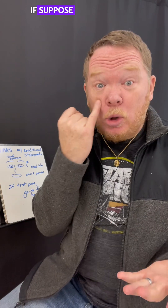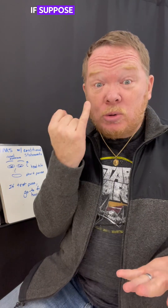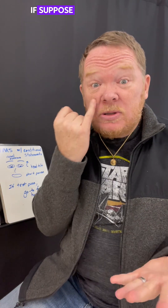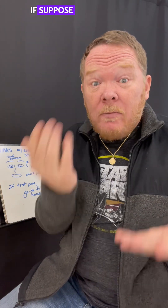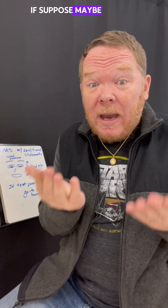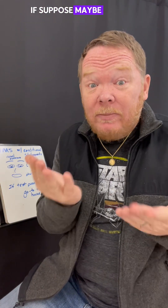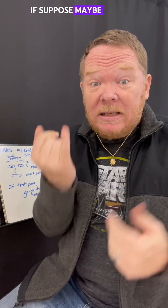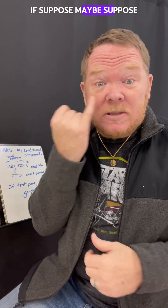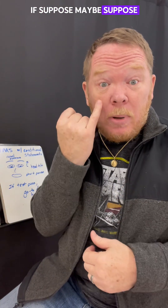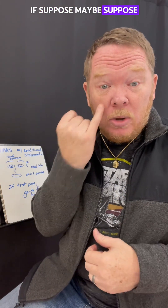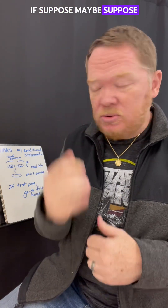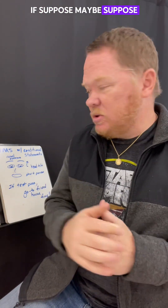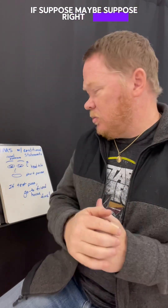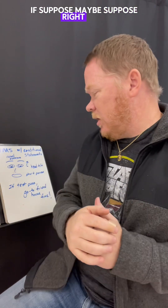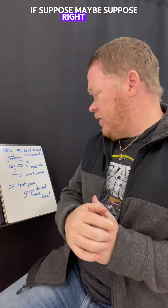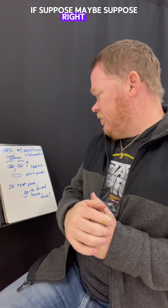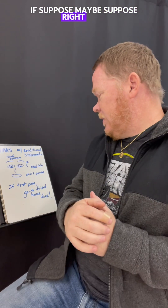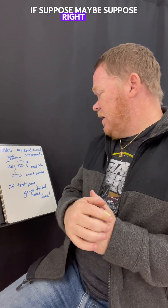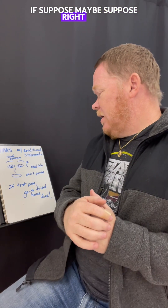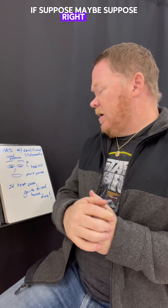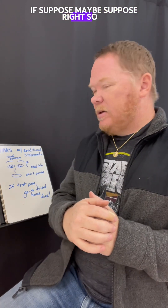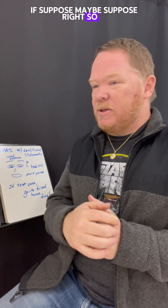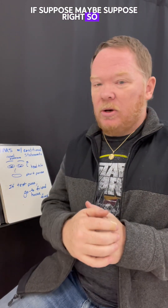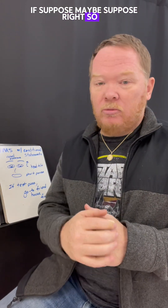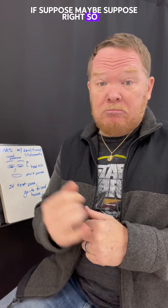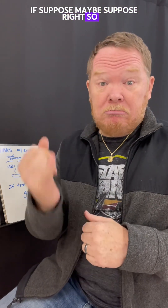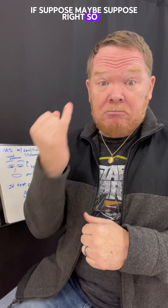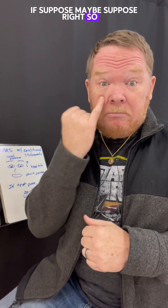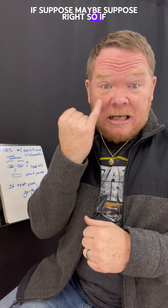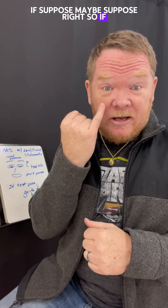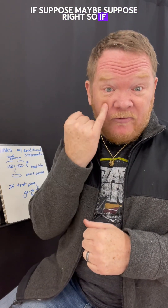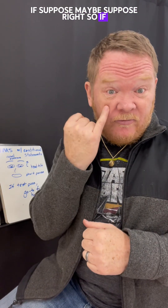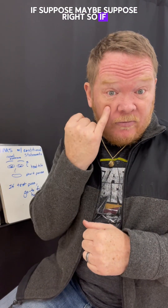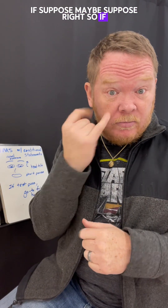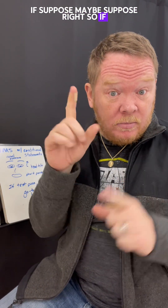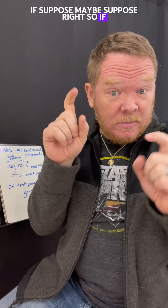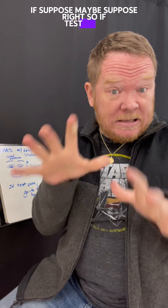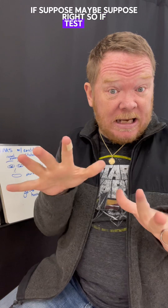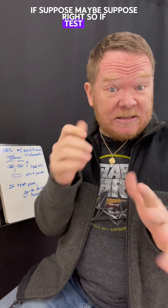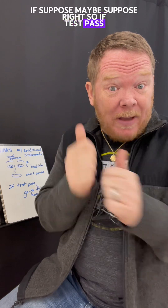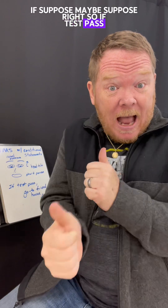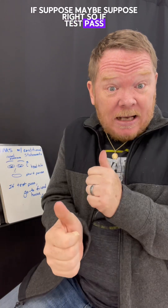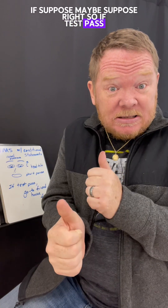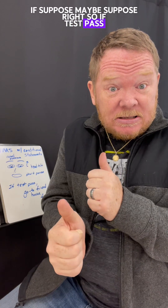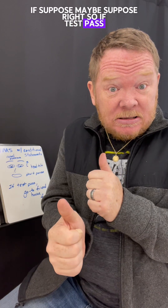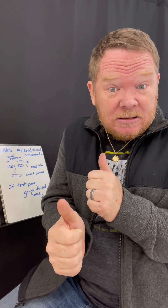suppose, maybe, suppose, right? So if test pass,